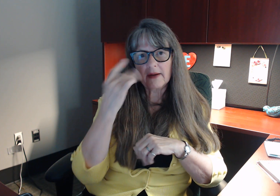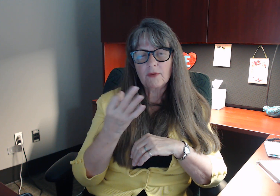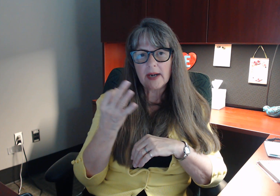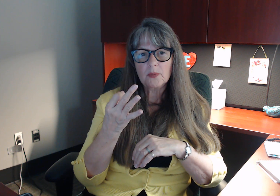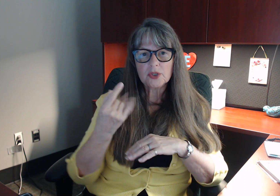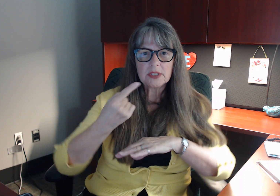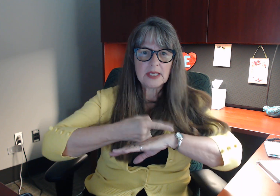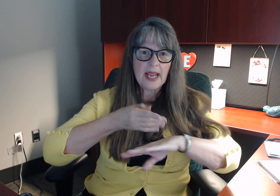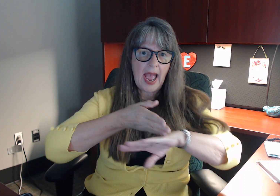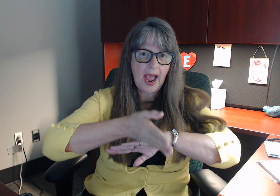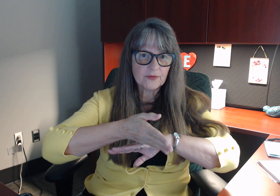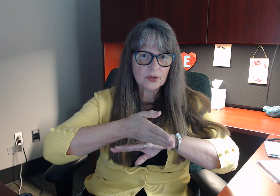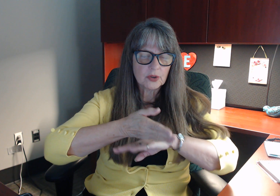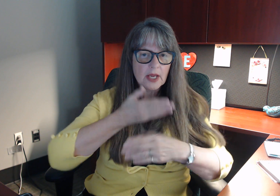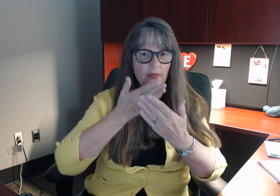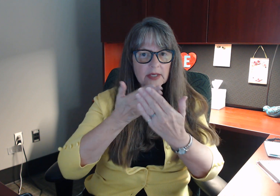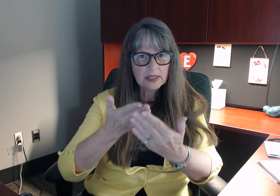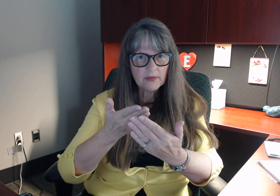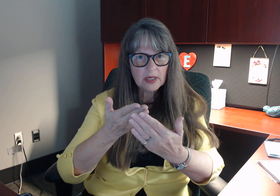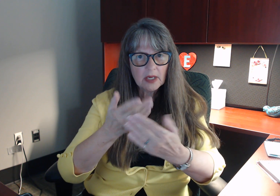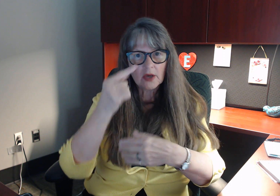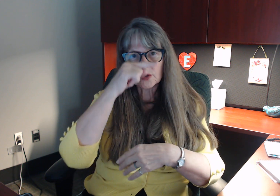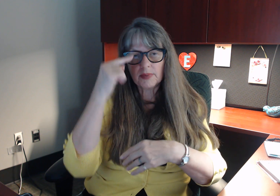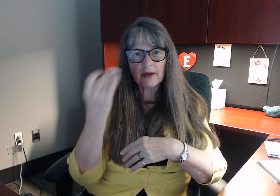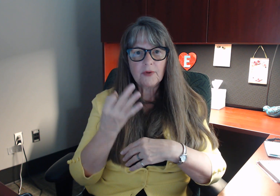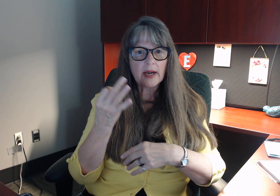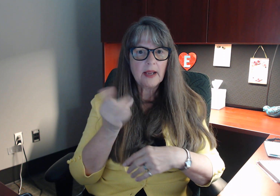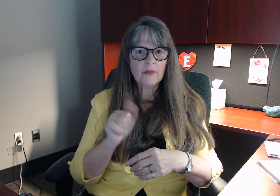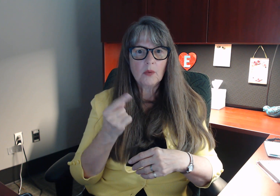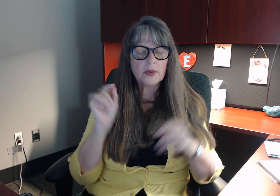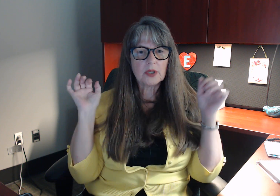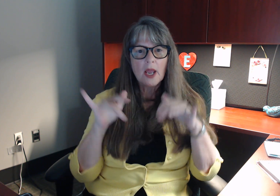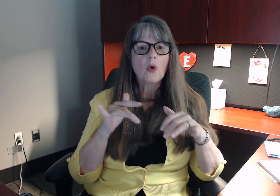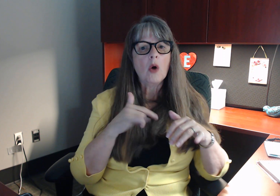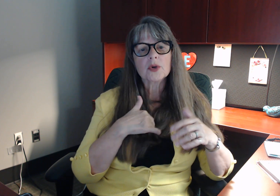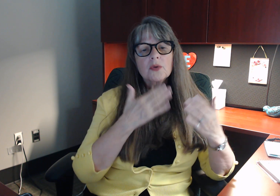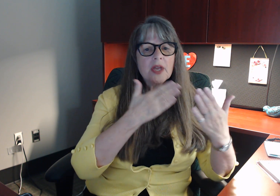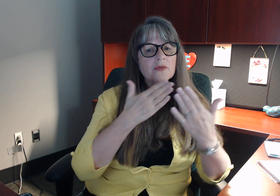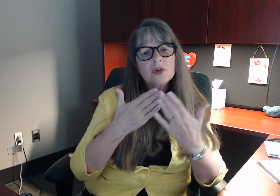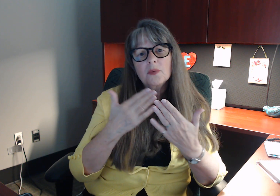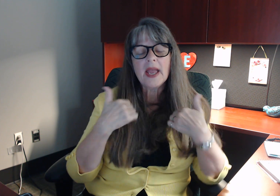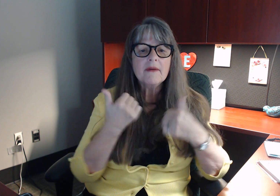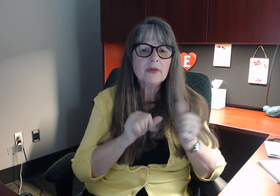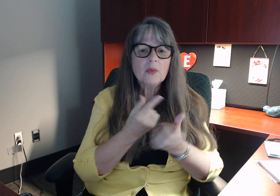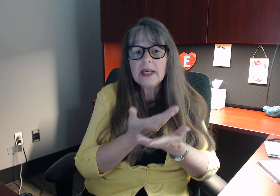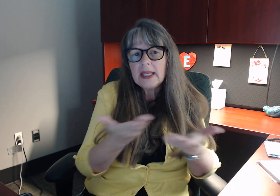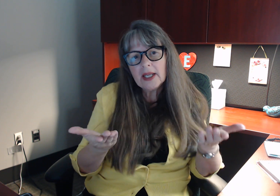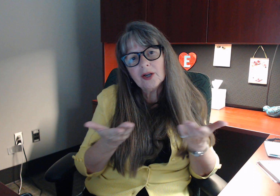Friday, which is the day after Thanksgiving. So Black Friday, everyone wants to, oh, we're so thankful and we have everyone here